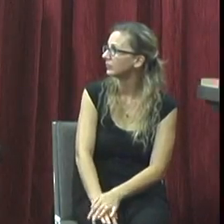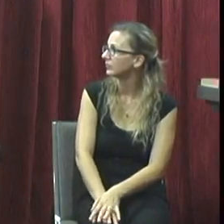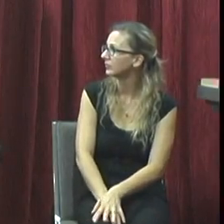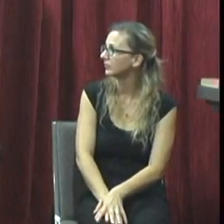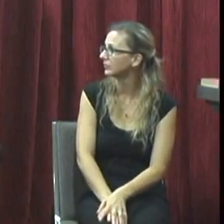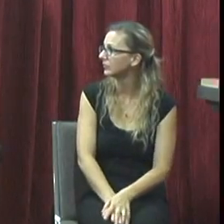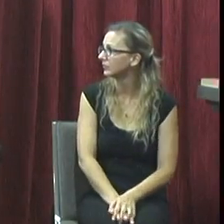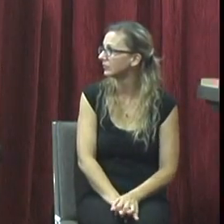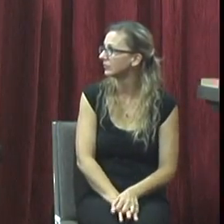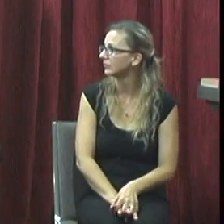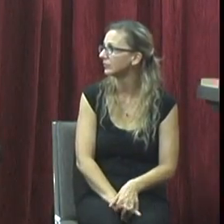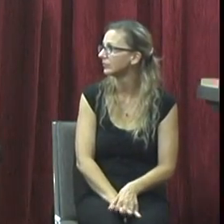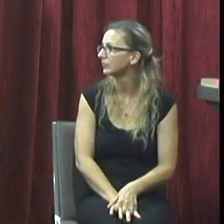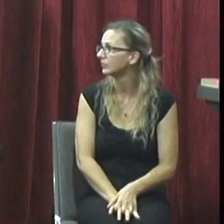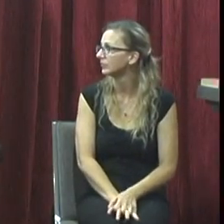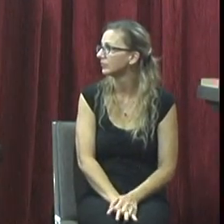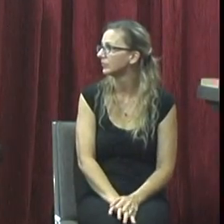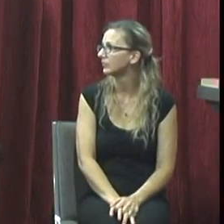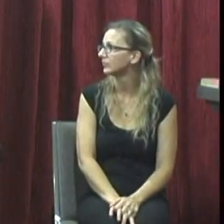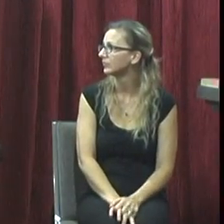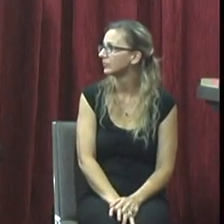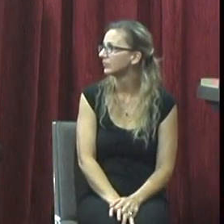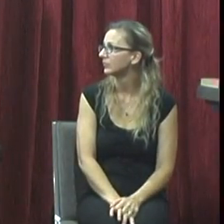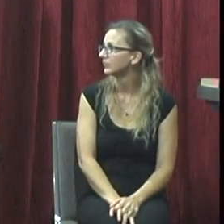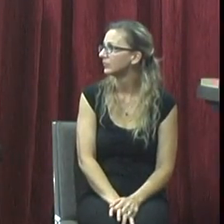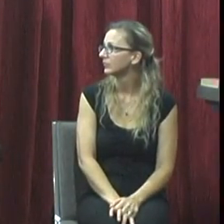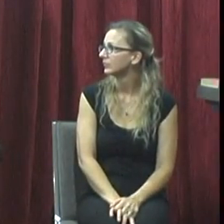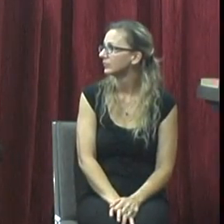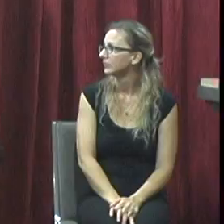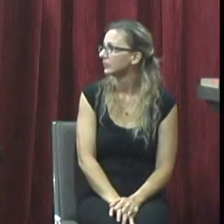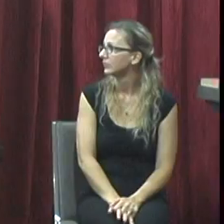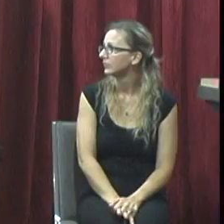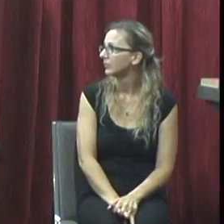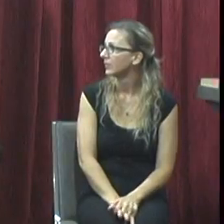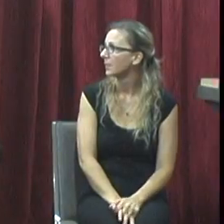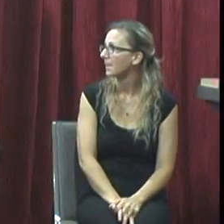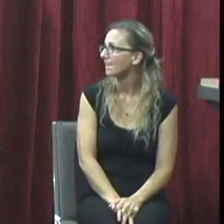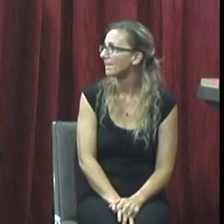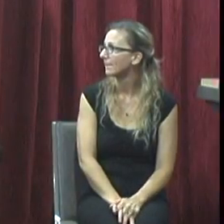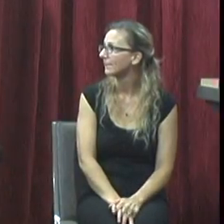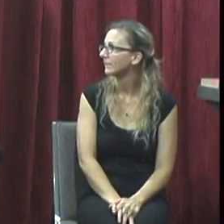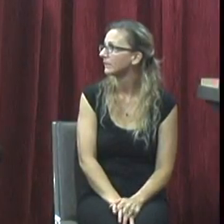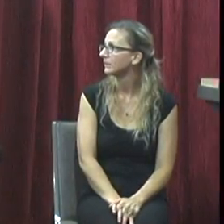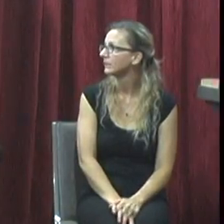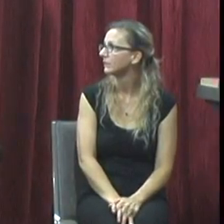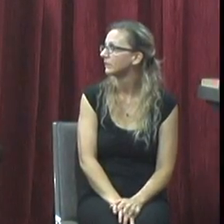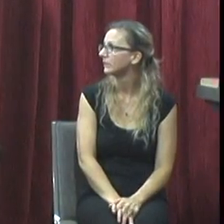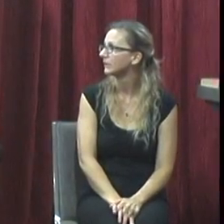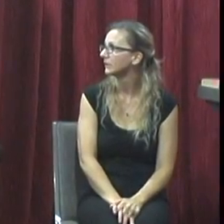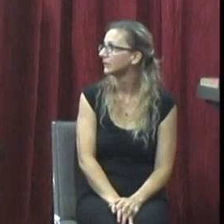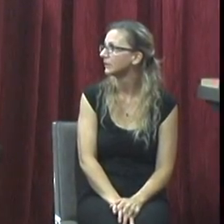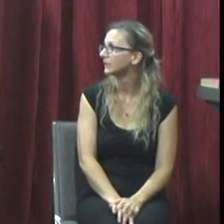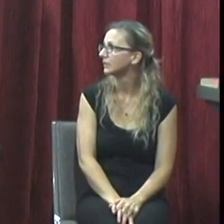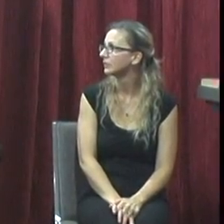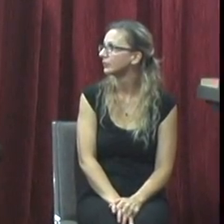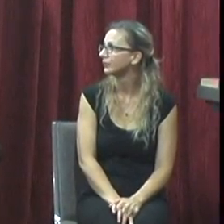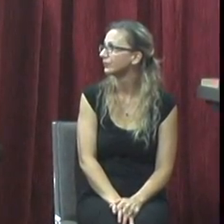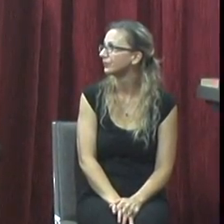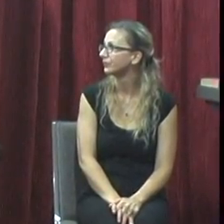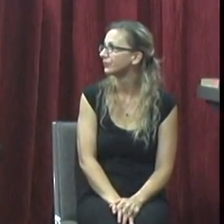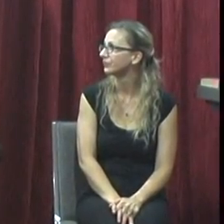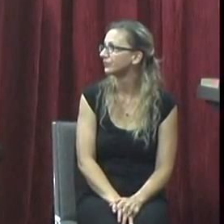among you. So a very stern warning to Israel. And I hope you can appreciate